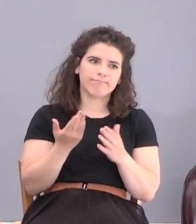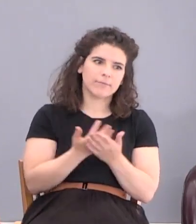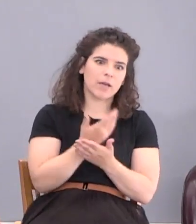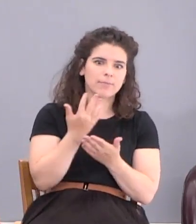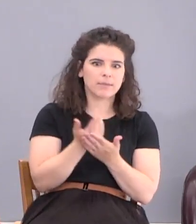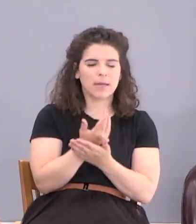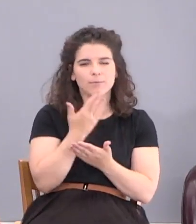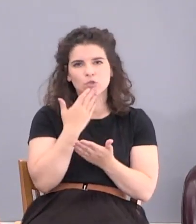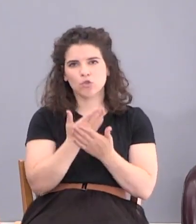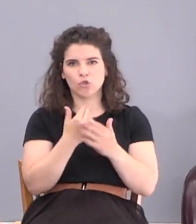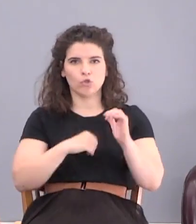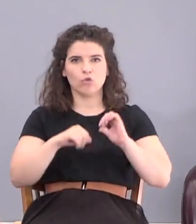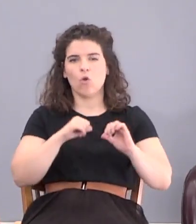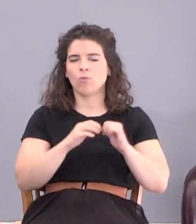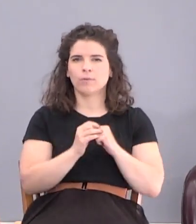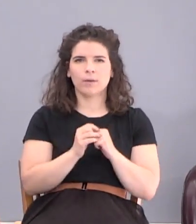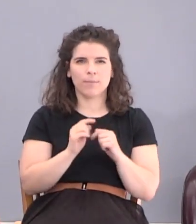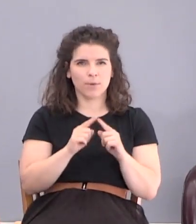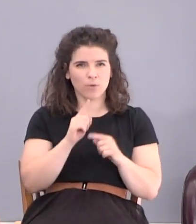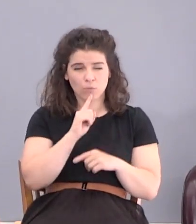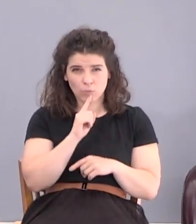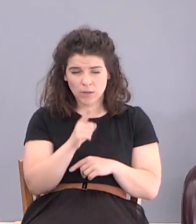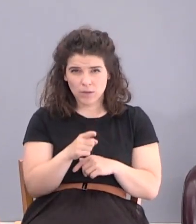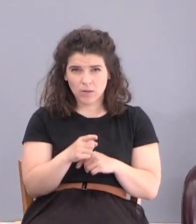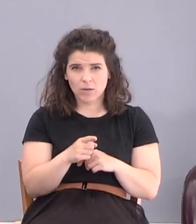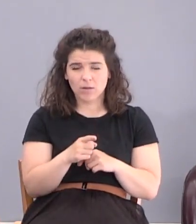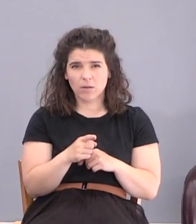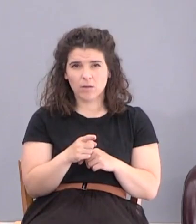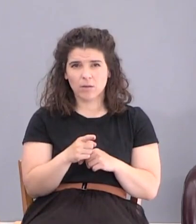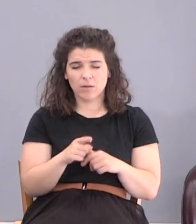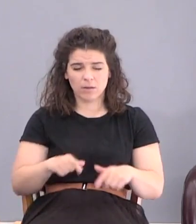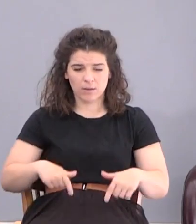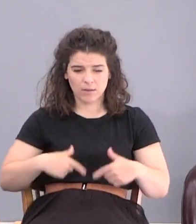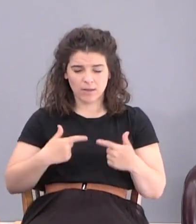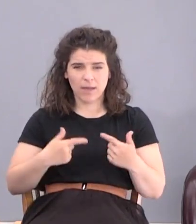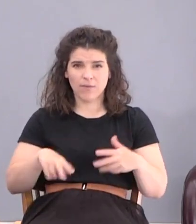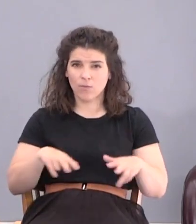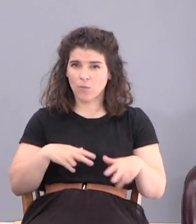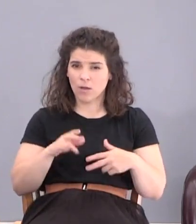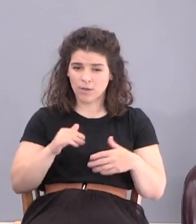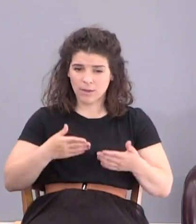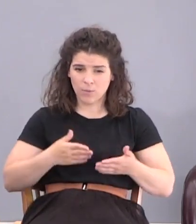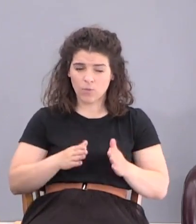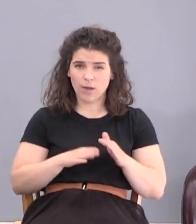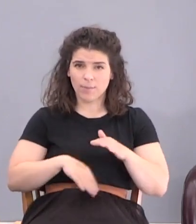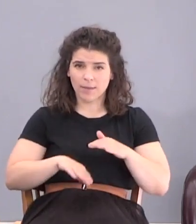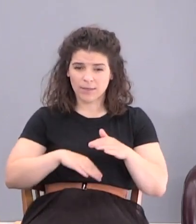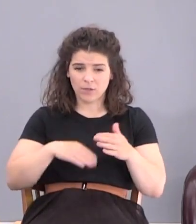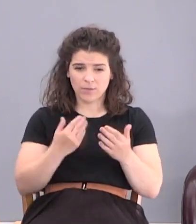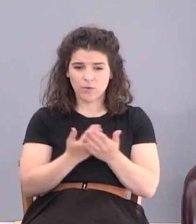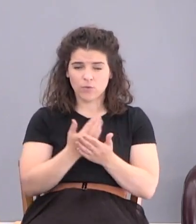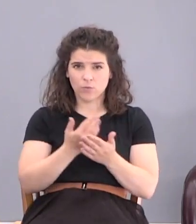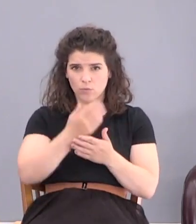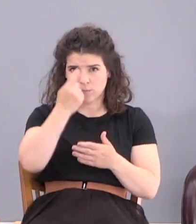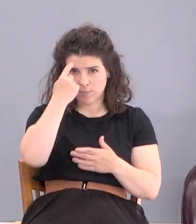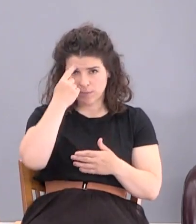show. But a genuine life walk that way, based off of a renewed mind in God's